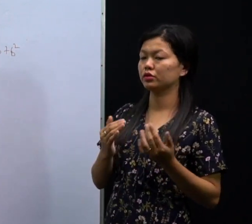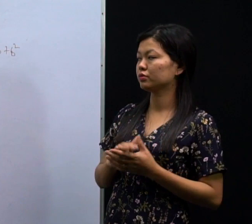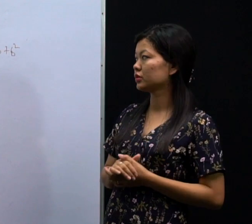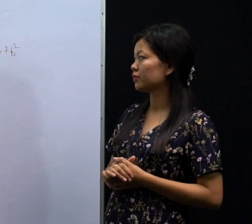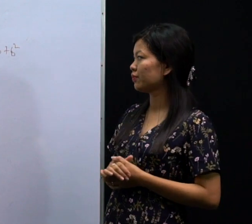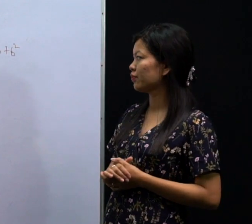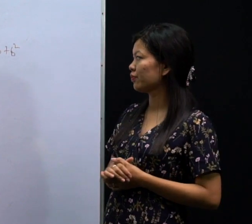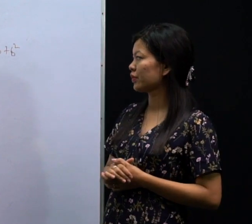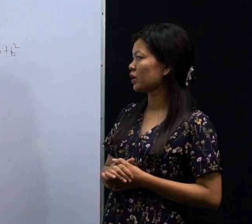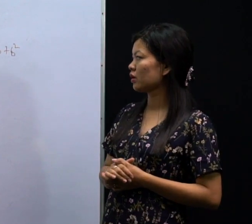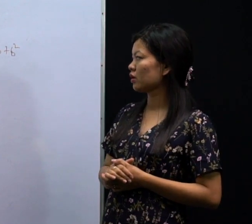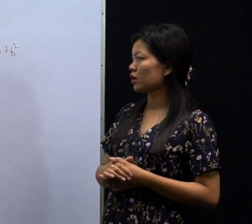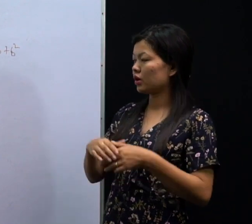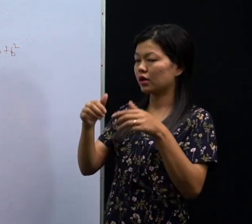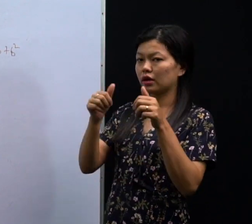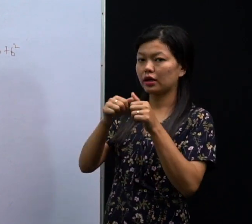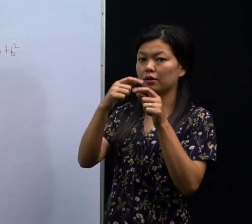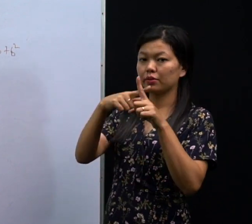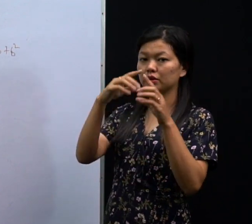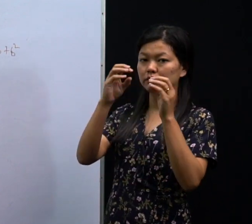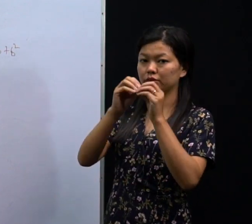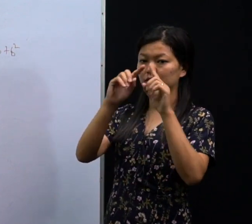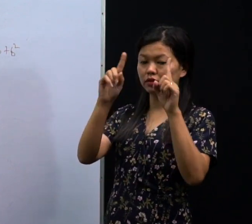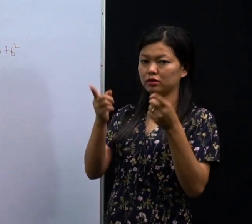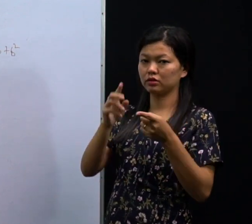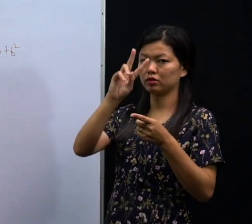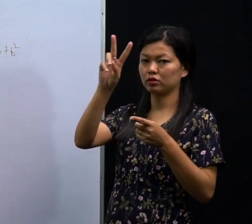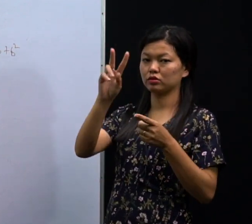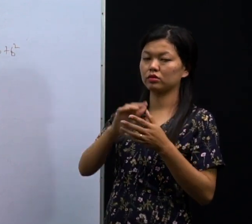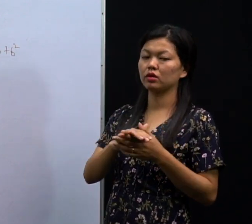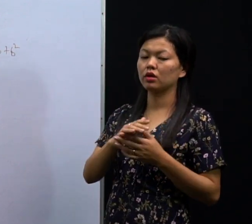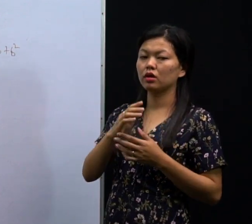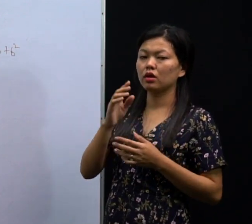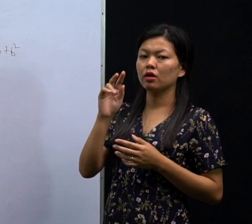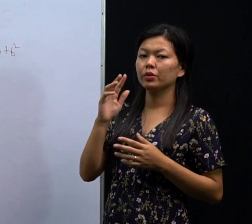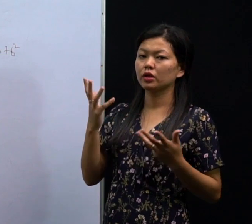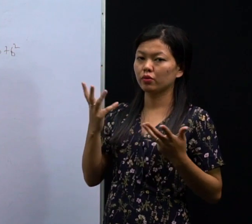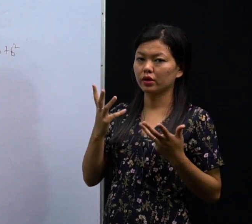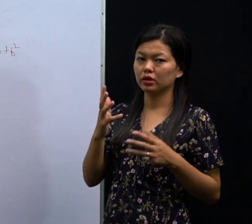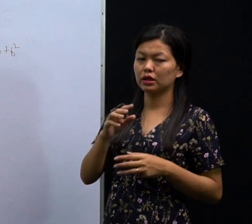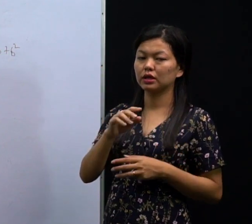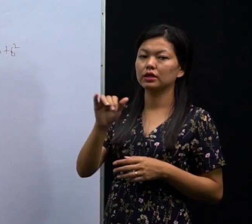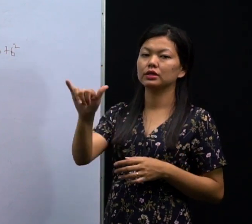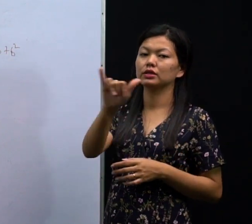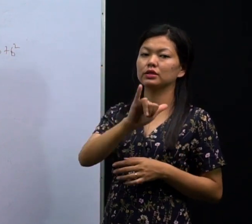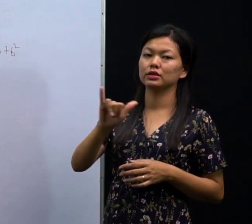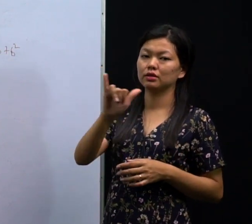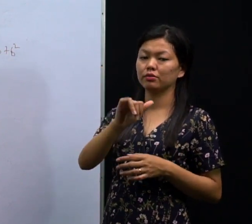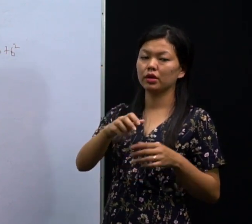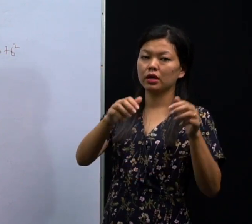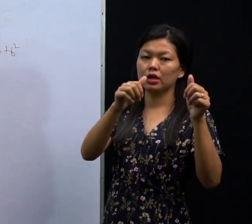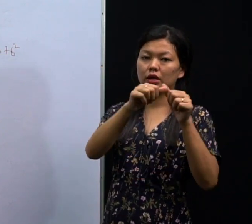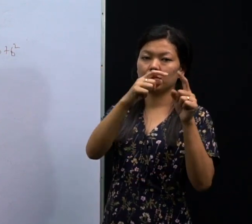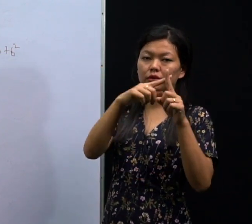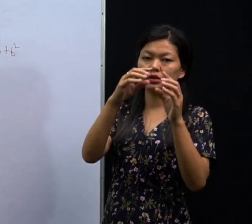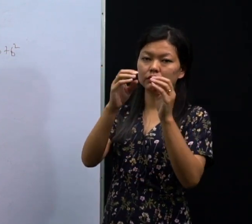here, a plus b whole square. What do you mean by whole square? Same term 2 times, like 2 square. What do you mean by